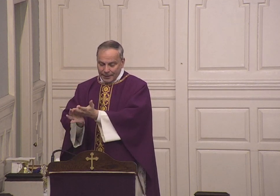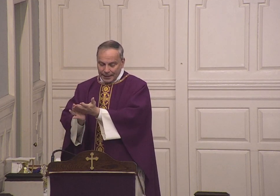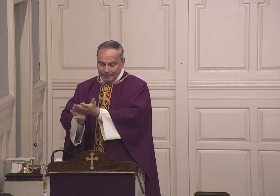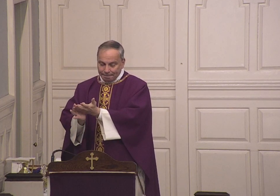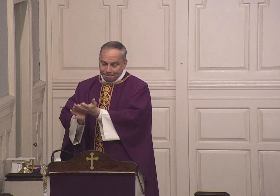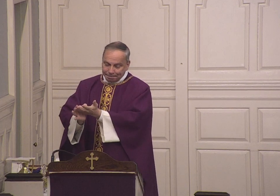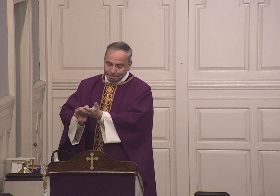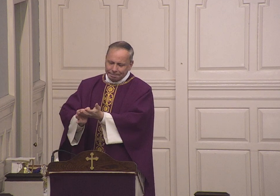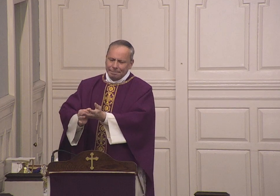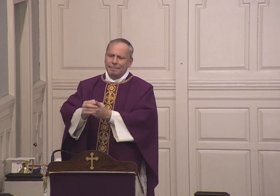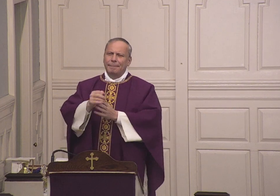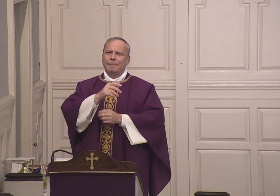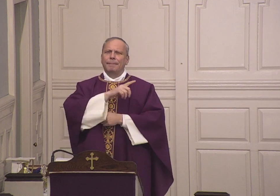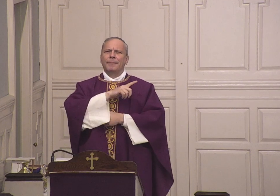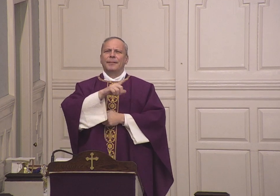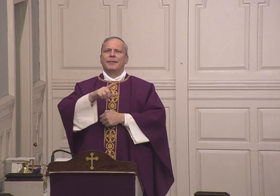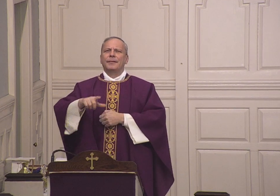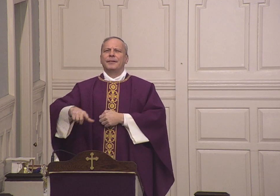penny.